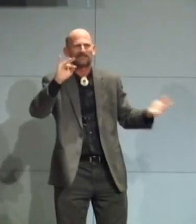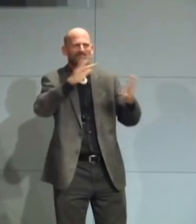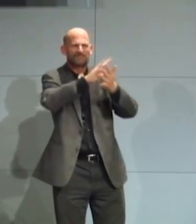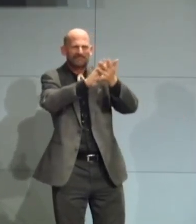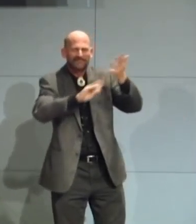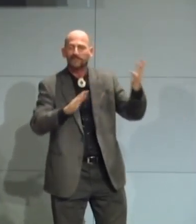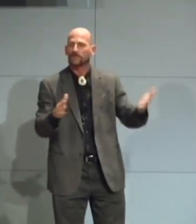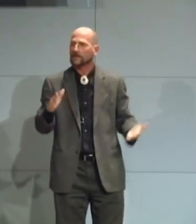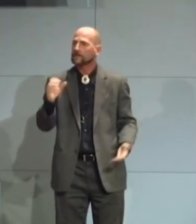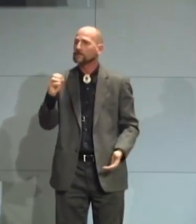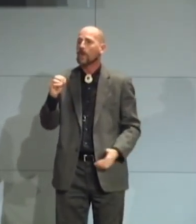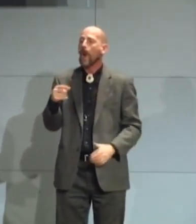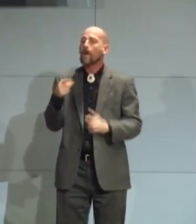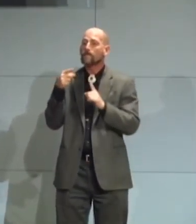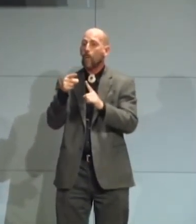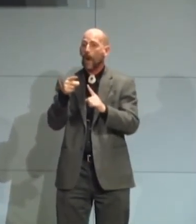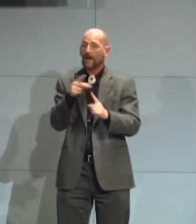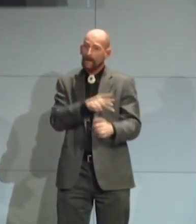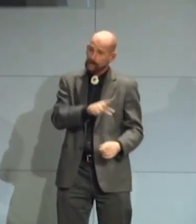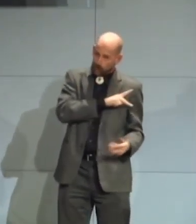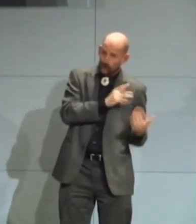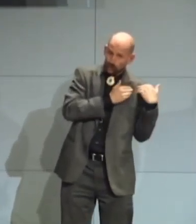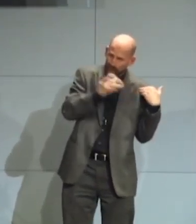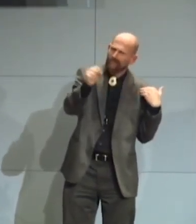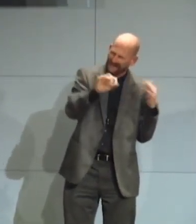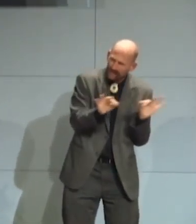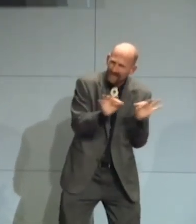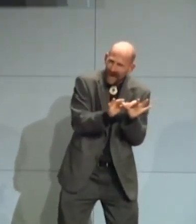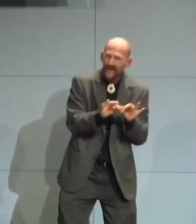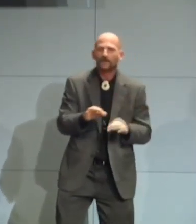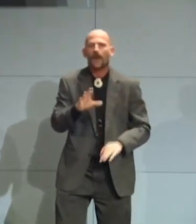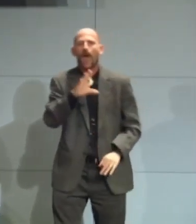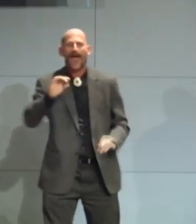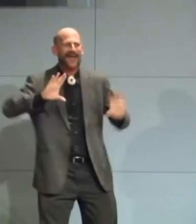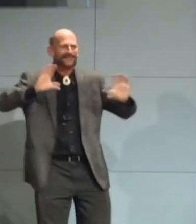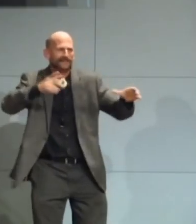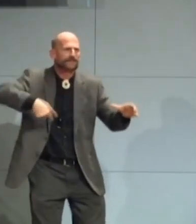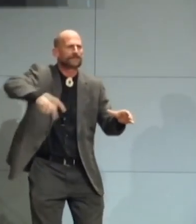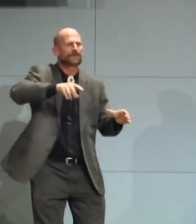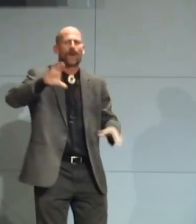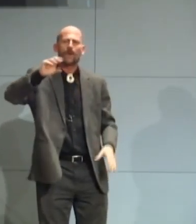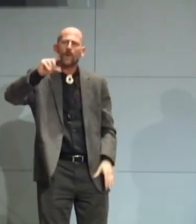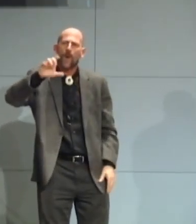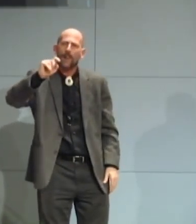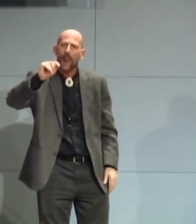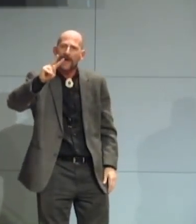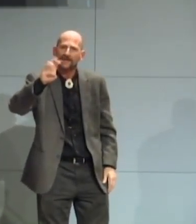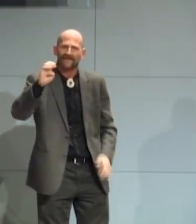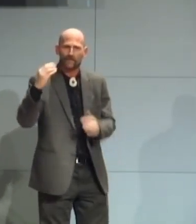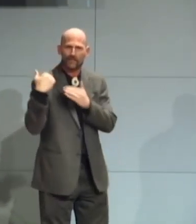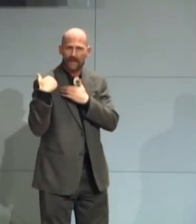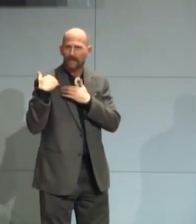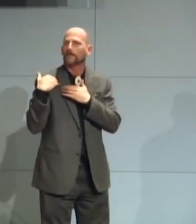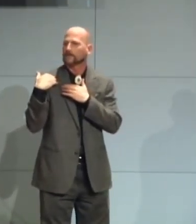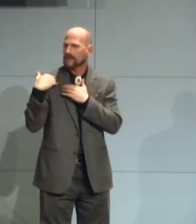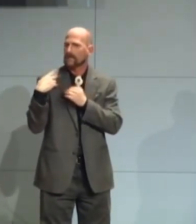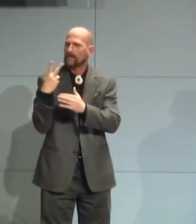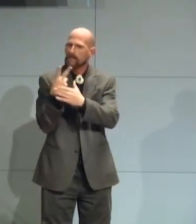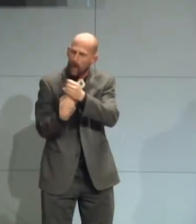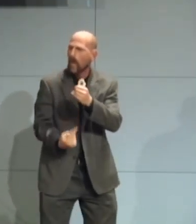that I think is necessary, but which is not likely to happen until we do some of the personal piece. A couple